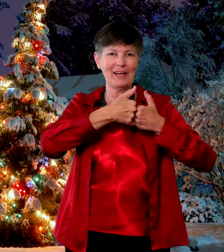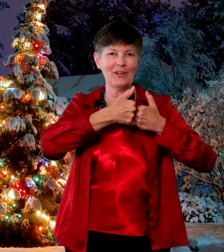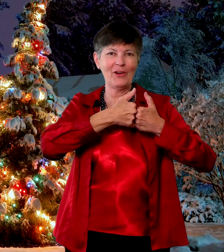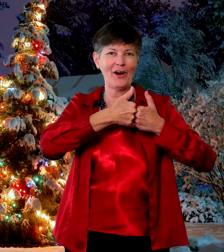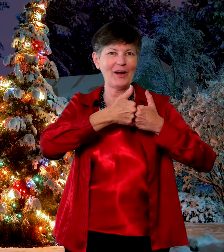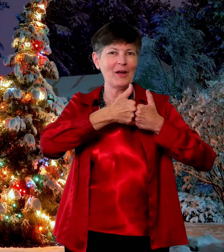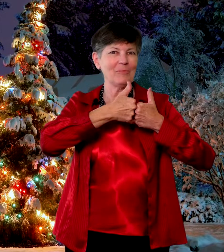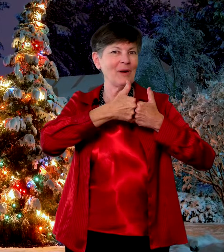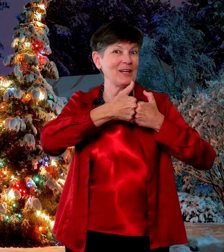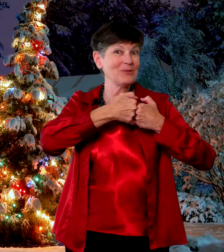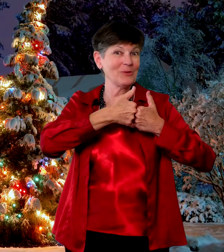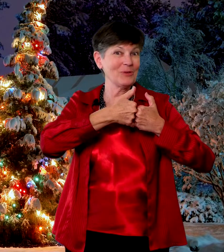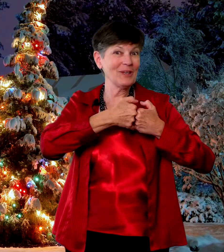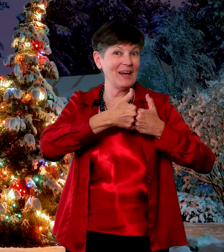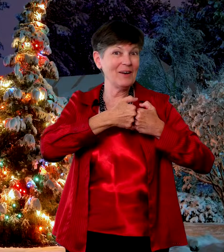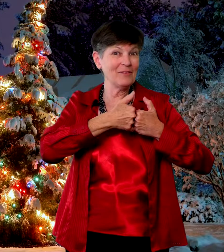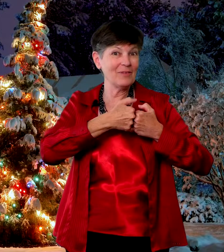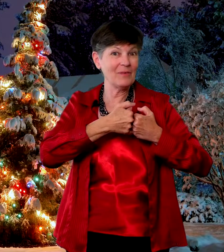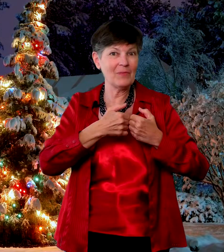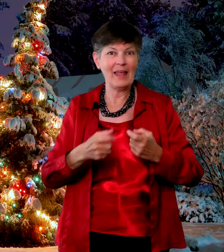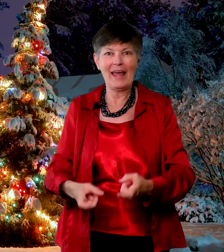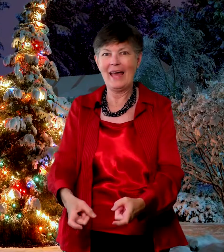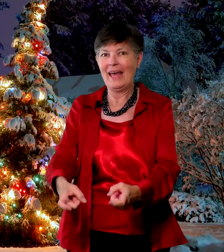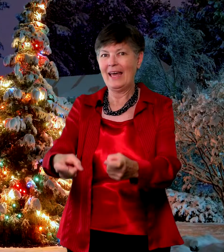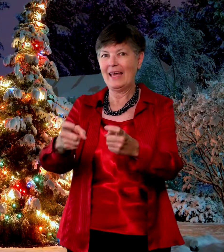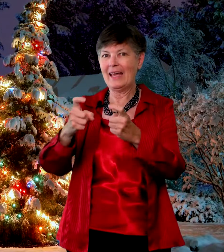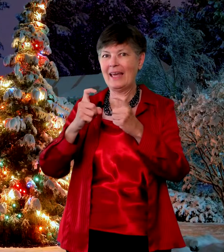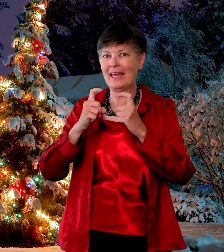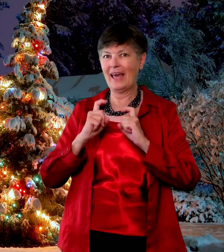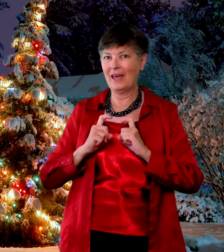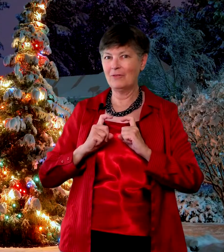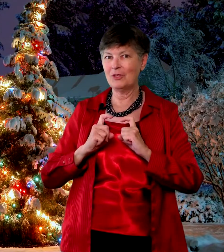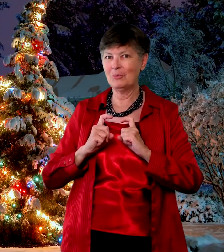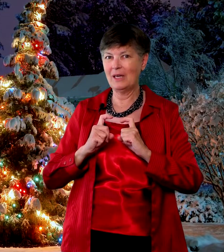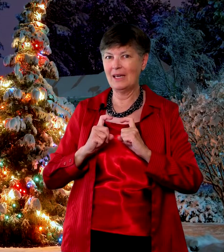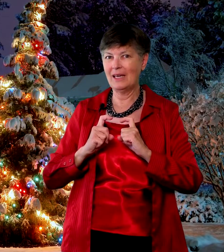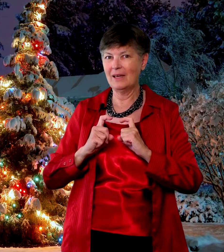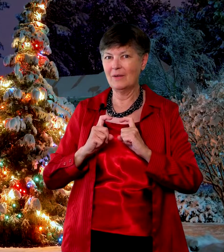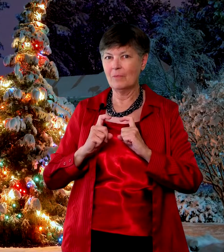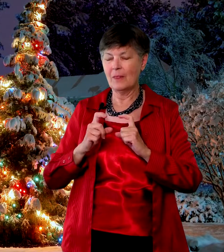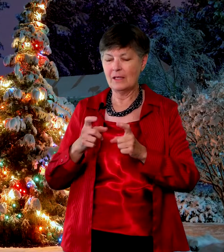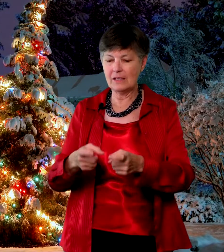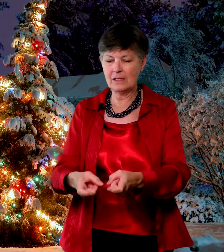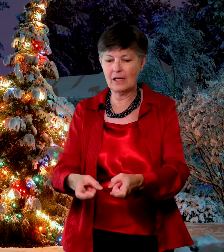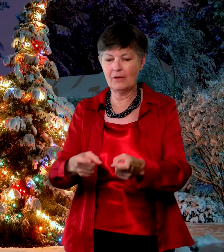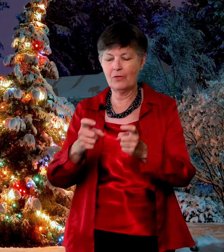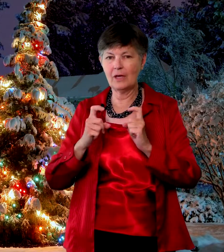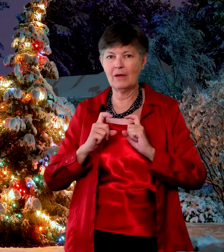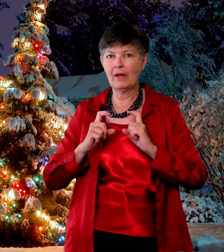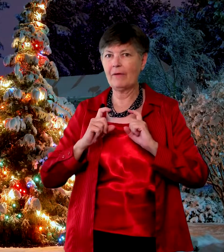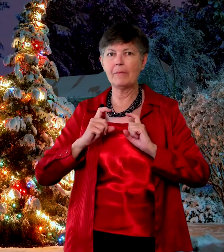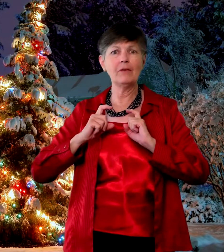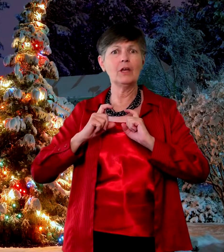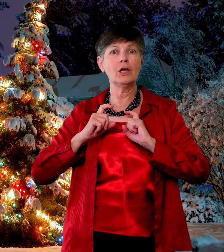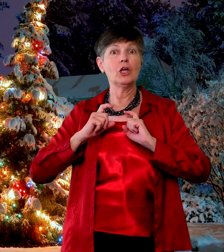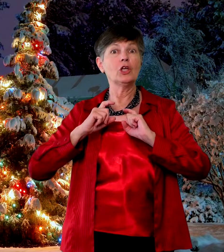a little heart. My true love gave to me. This is a sign for give. If I'm giving